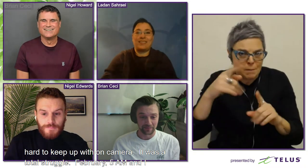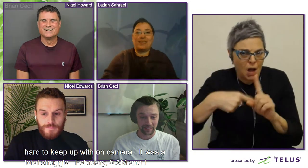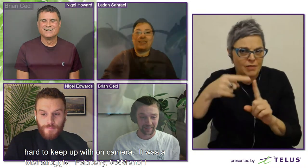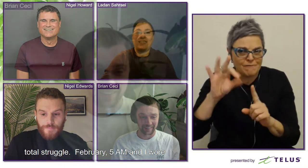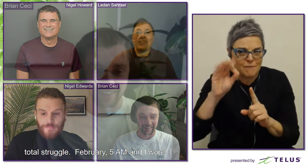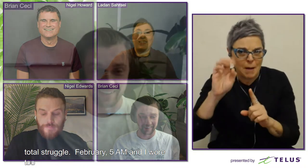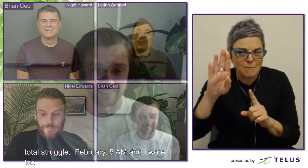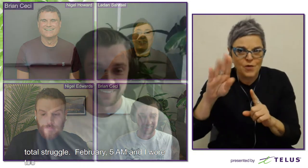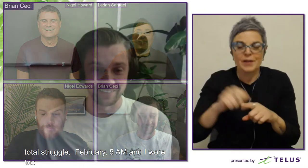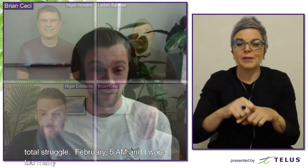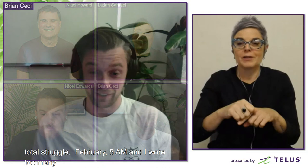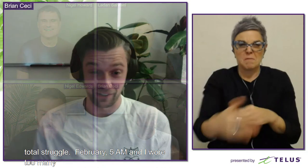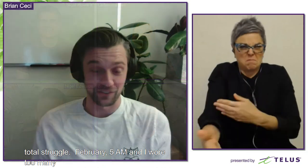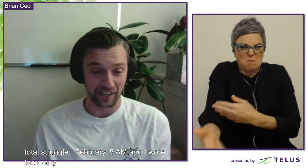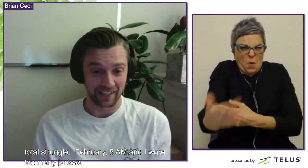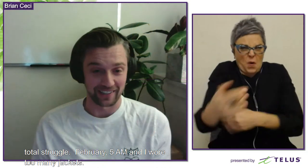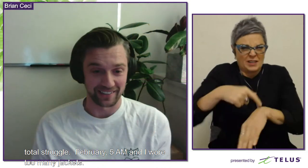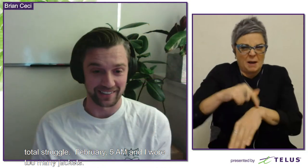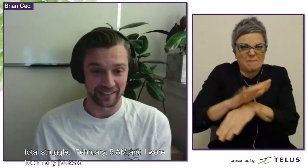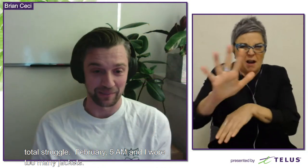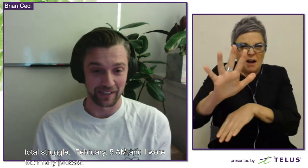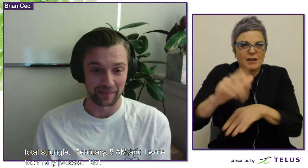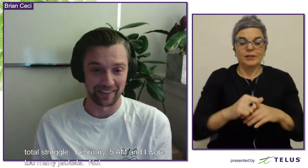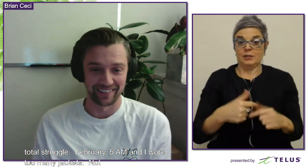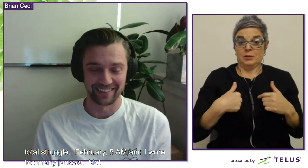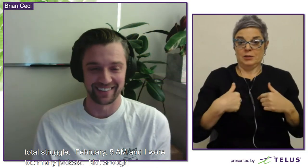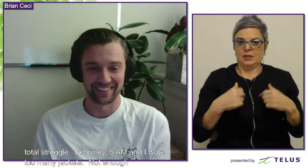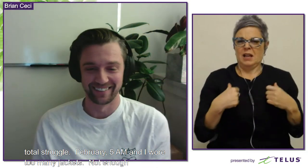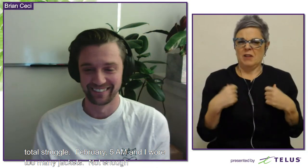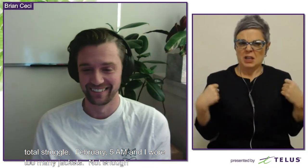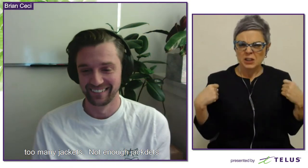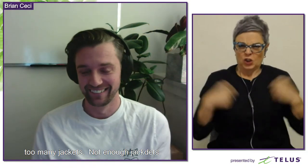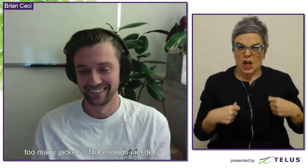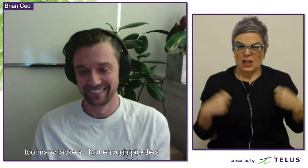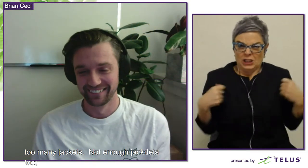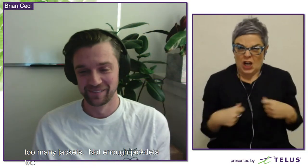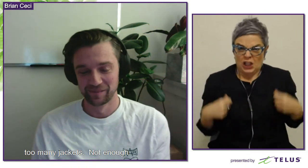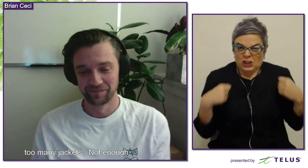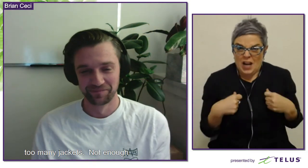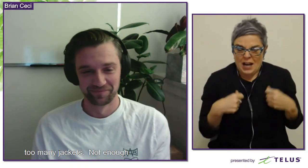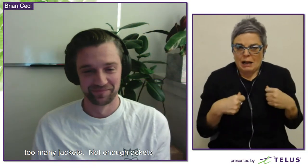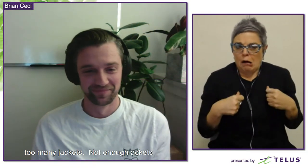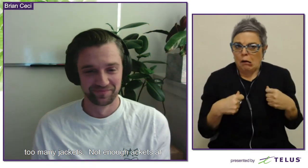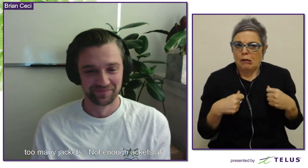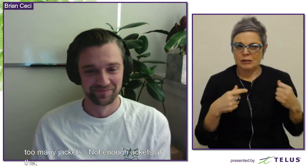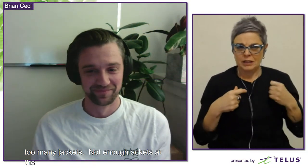jackets and not enough jackets at the same time.